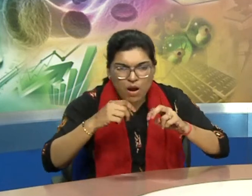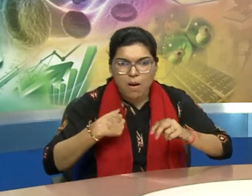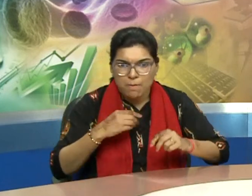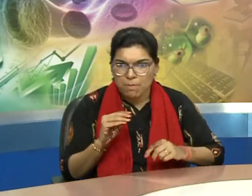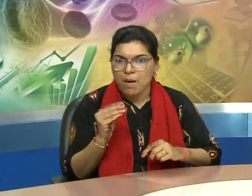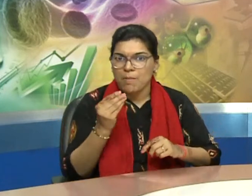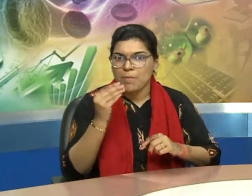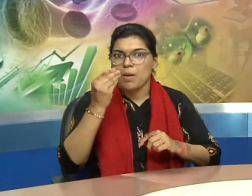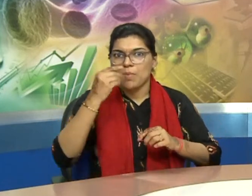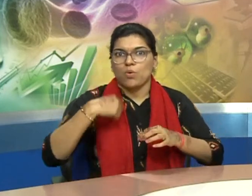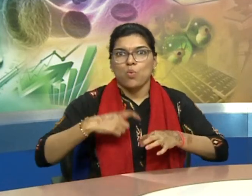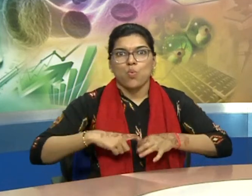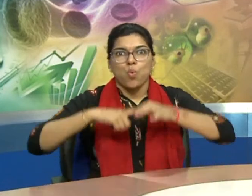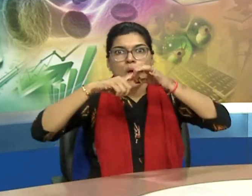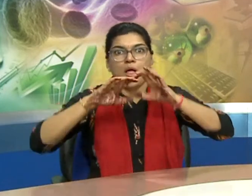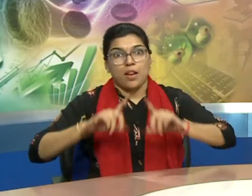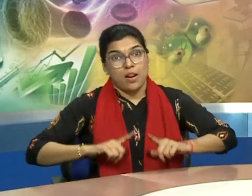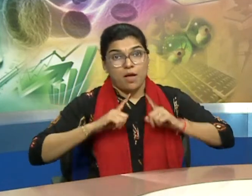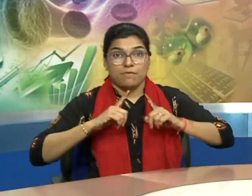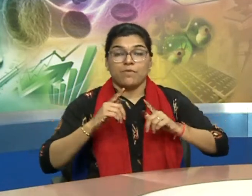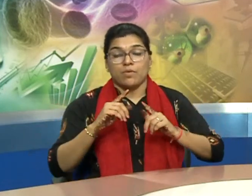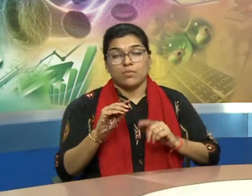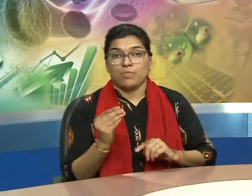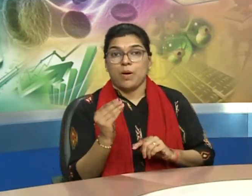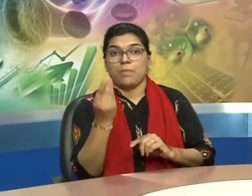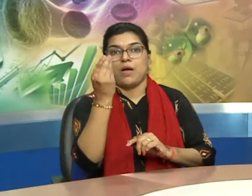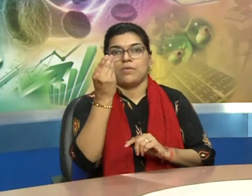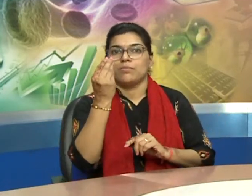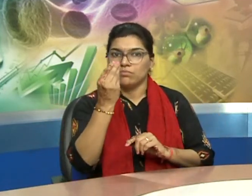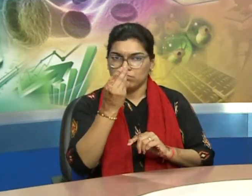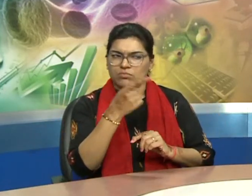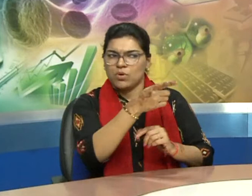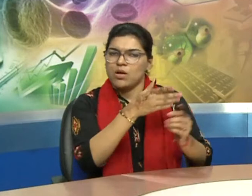This is also one of the objectives of university library.